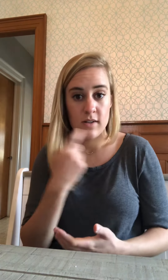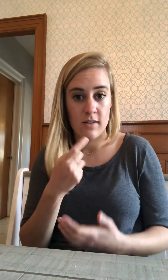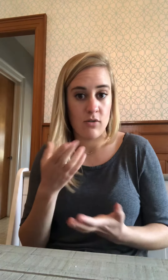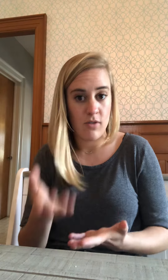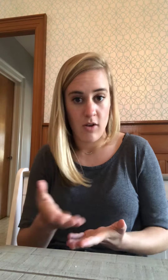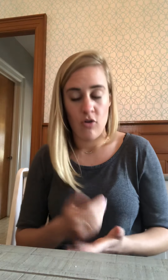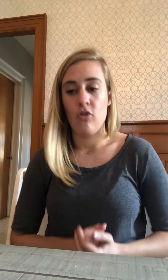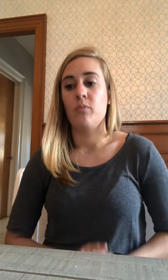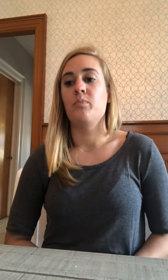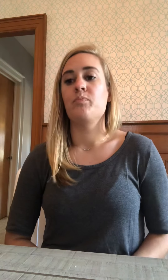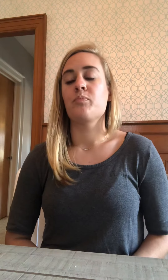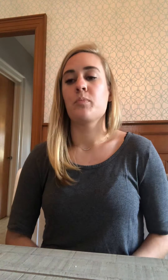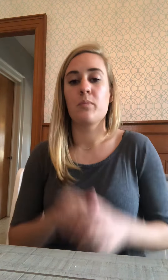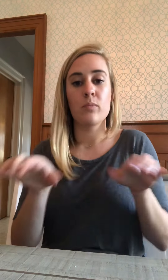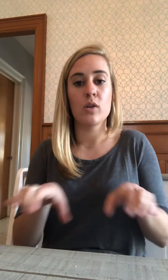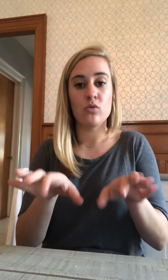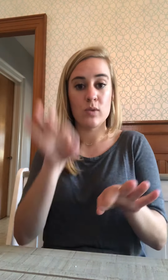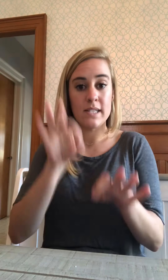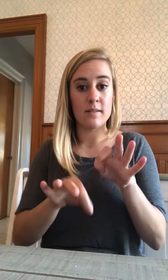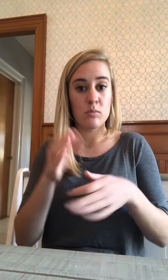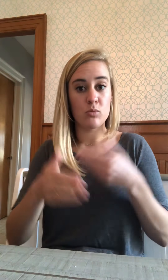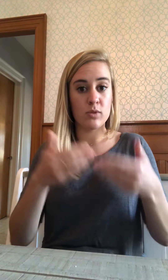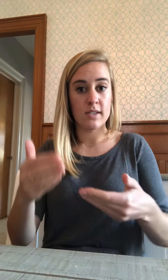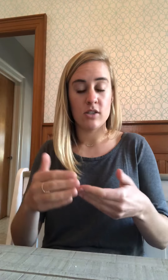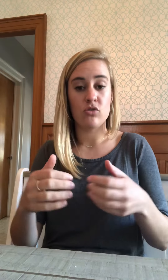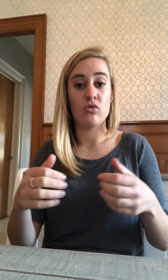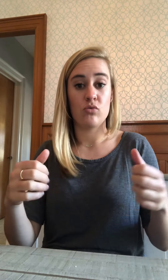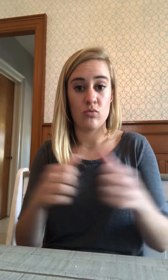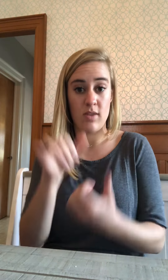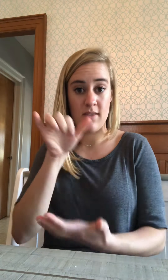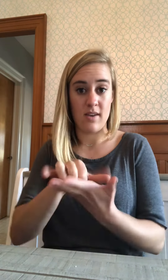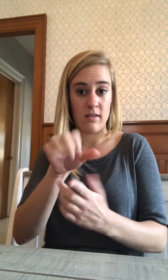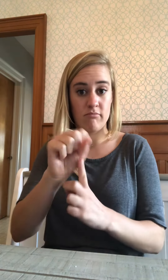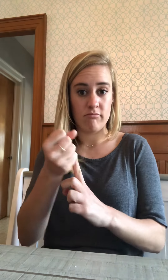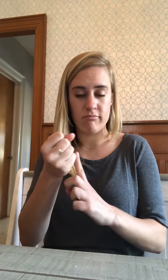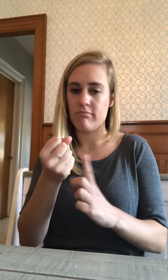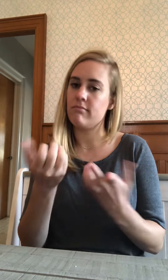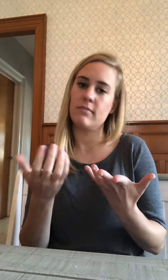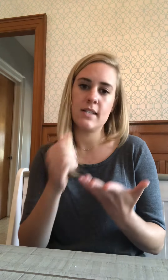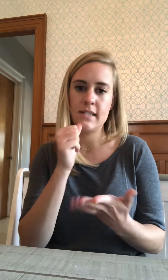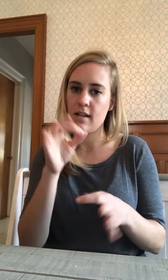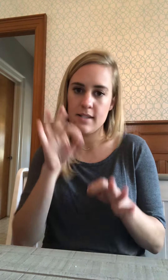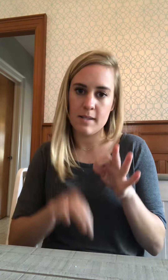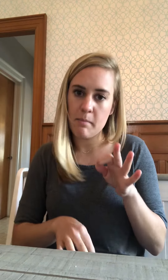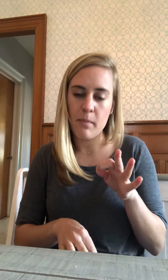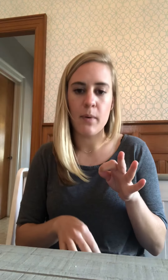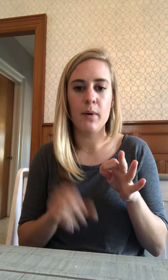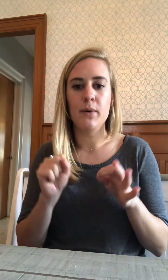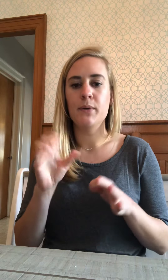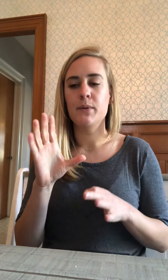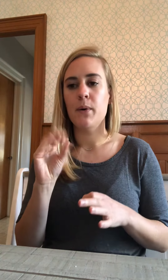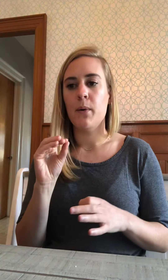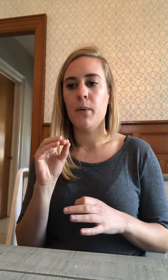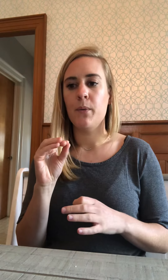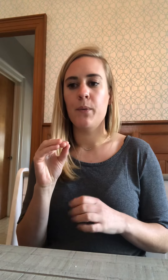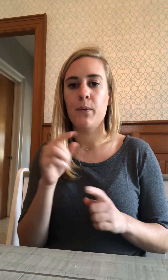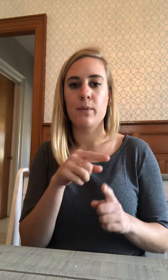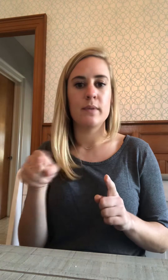And doing even simple procedures under these circumstances is less than simple. So, these cases are not easy to